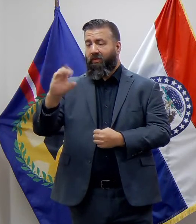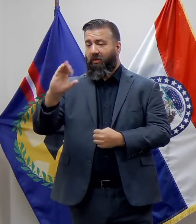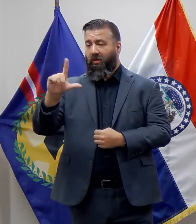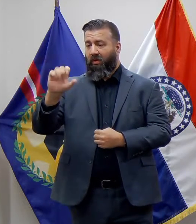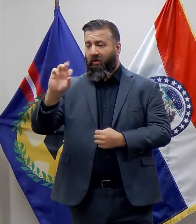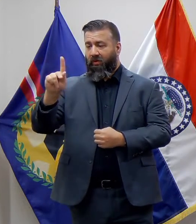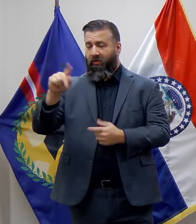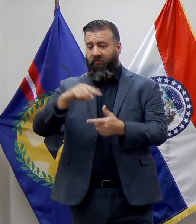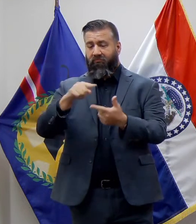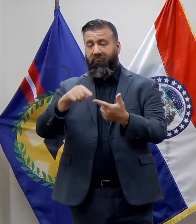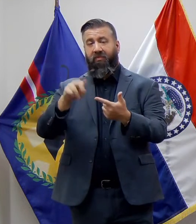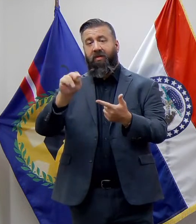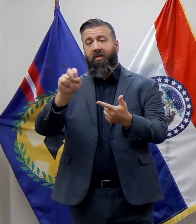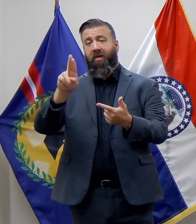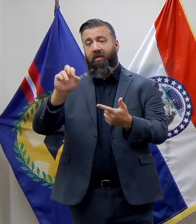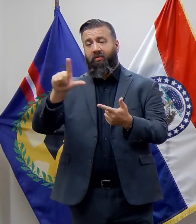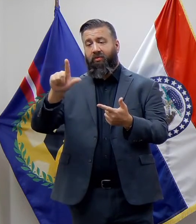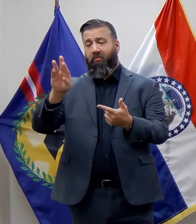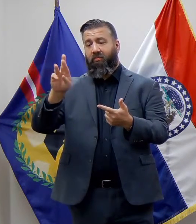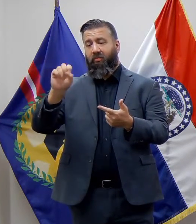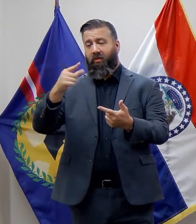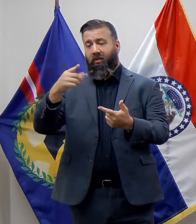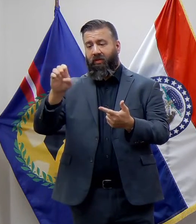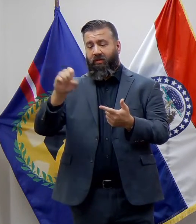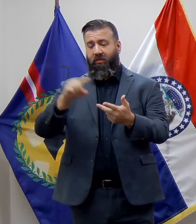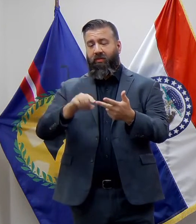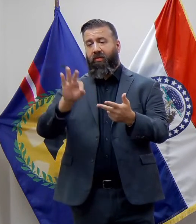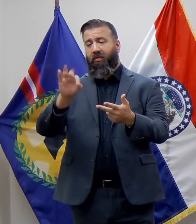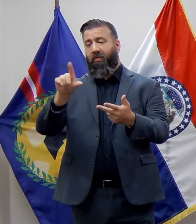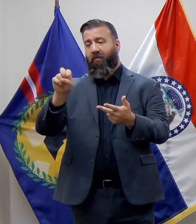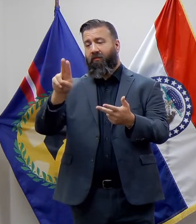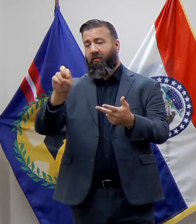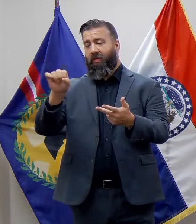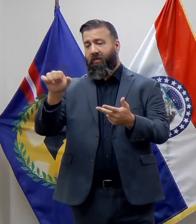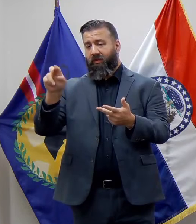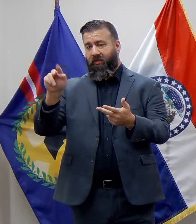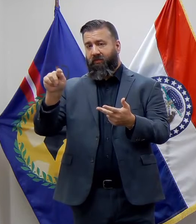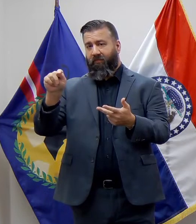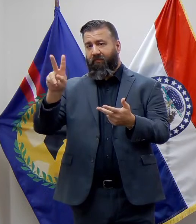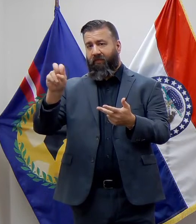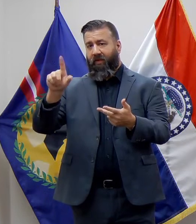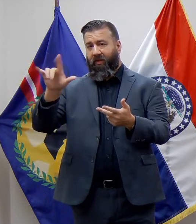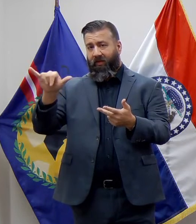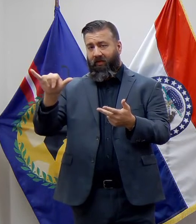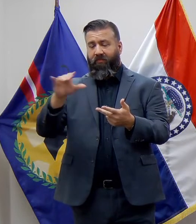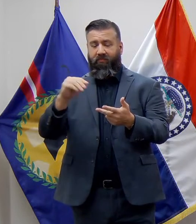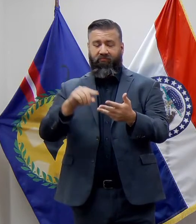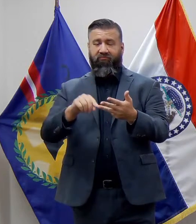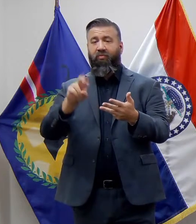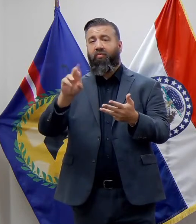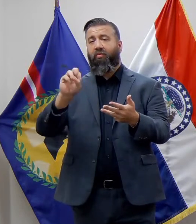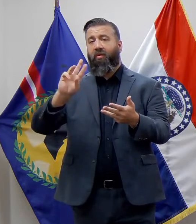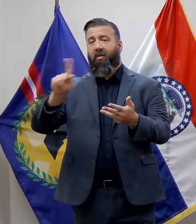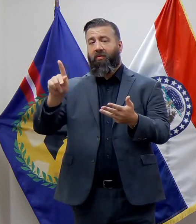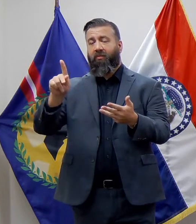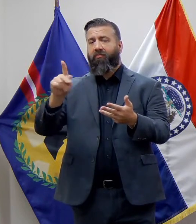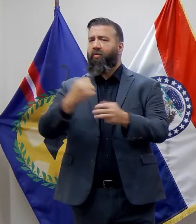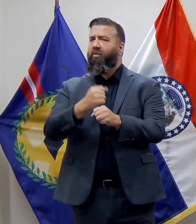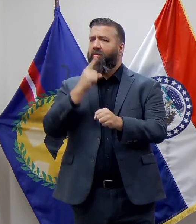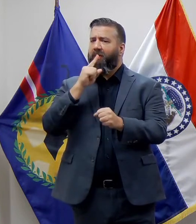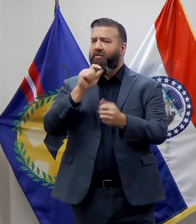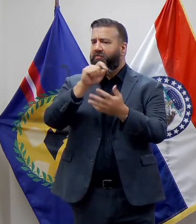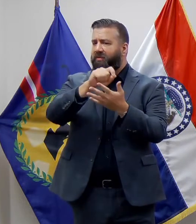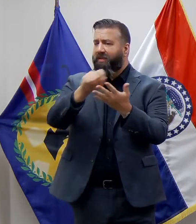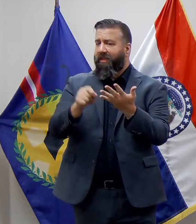Bridge, Florissant Valley, and the Rock Road. We'll be able to make sure to have the details of these vaccine events posted